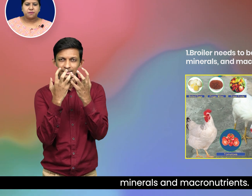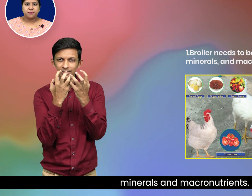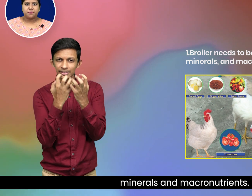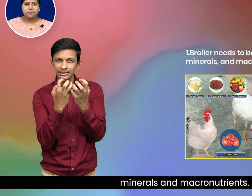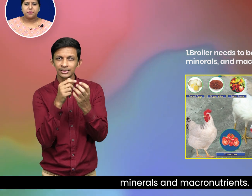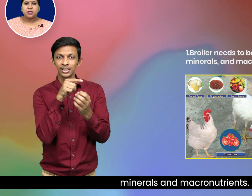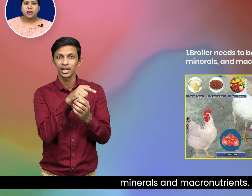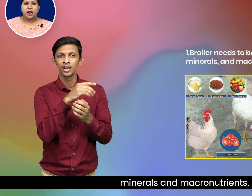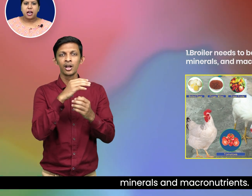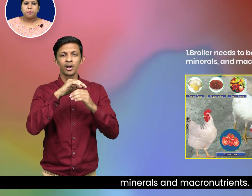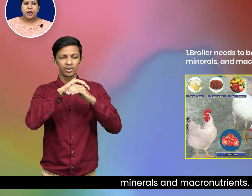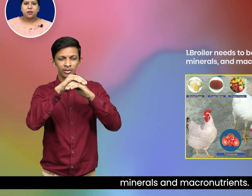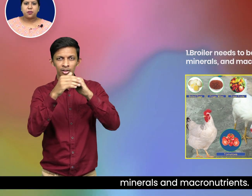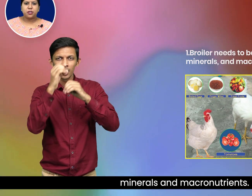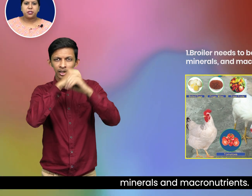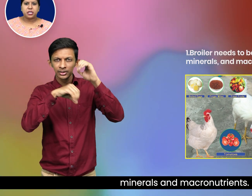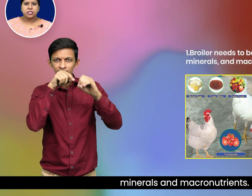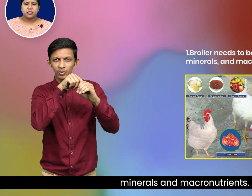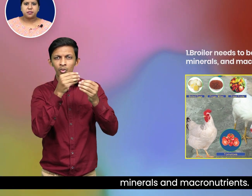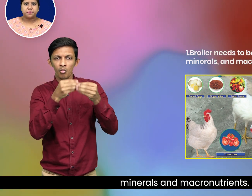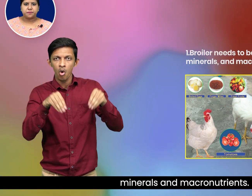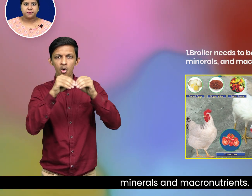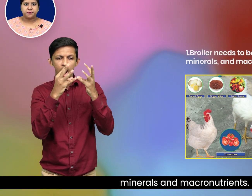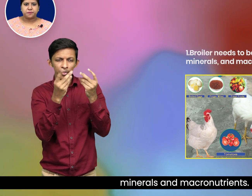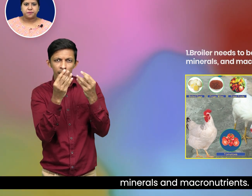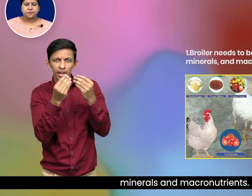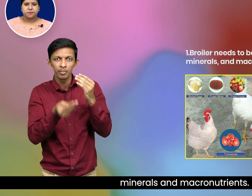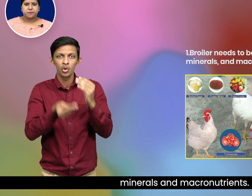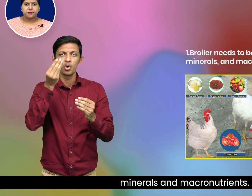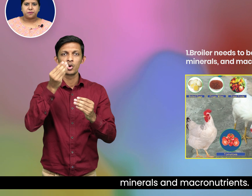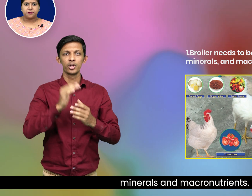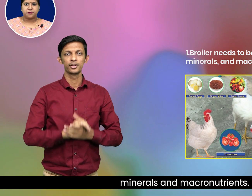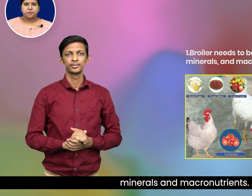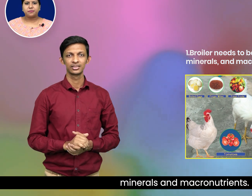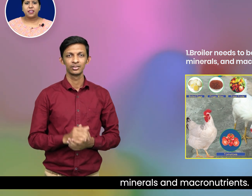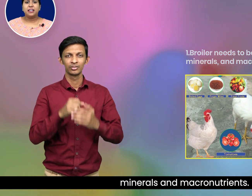minerals and macronutrients.